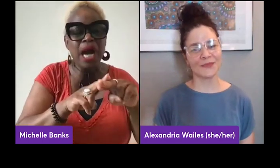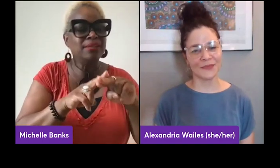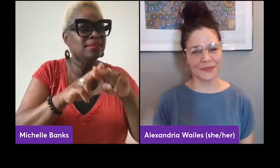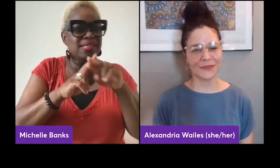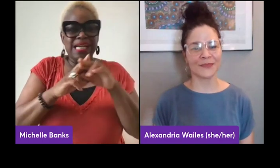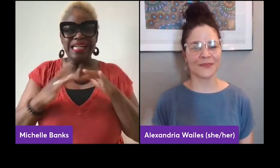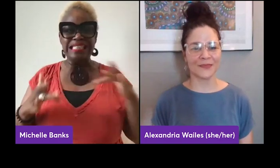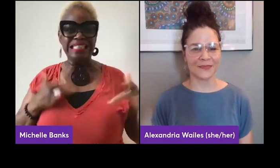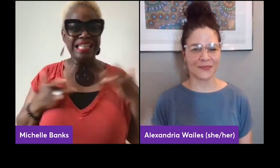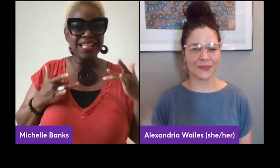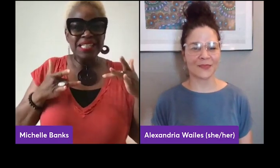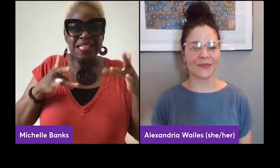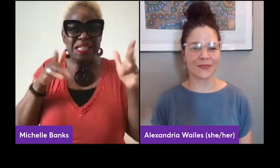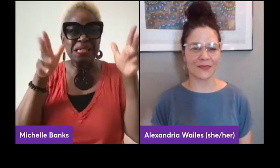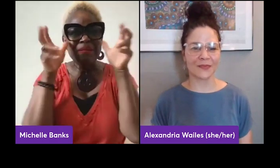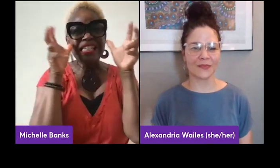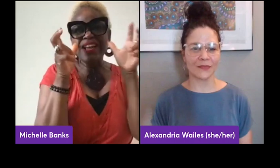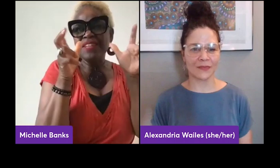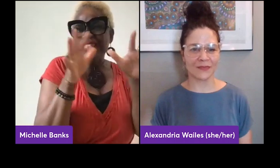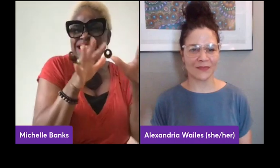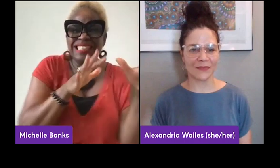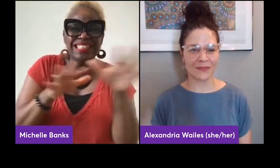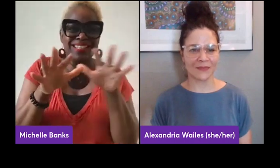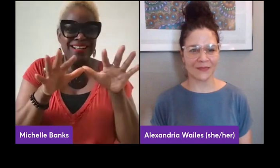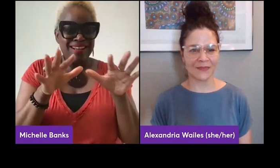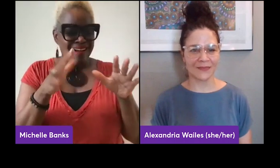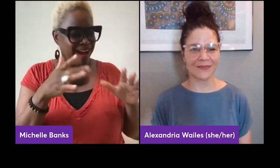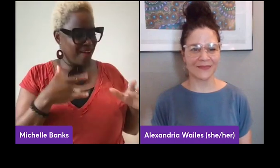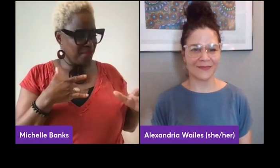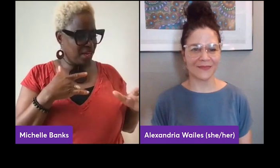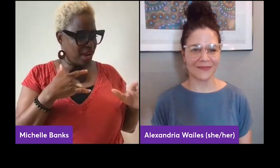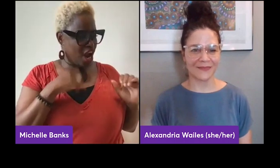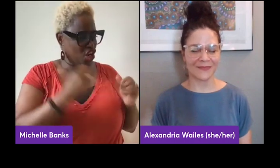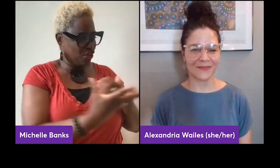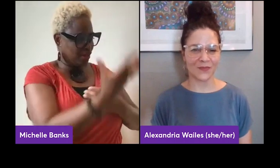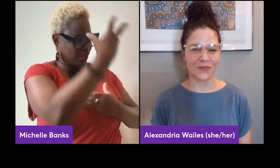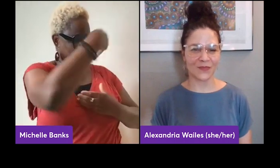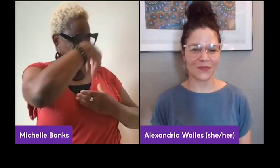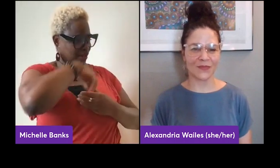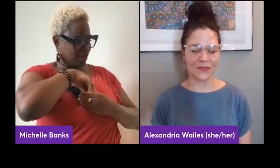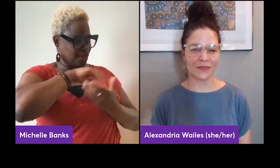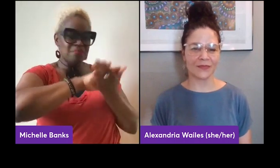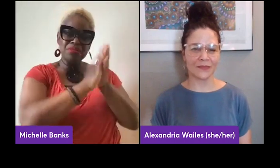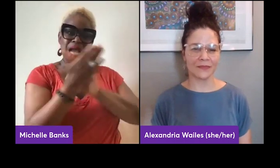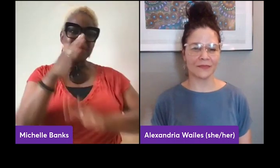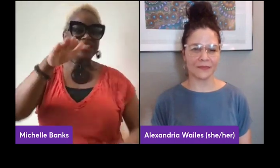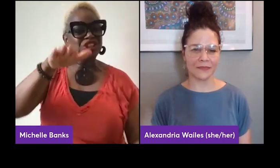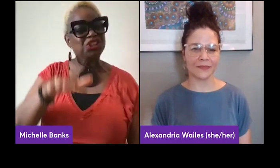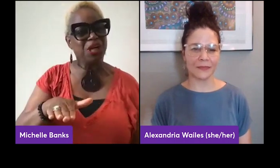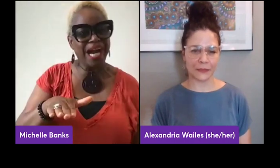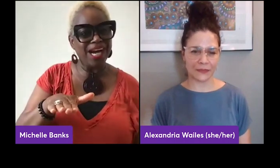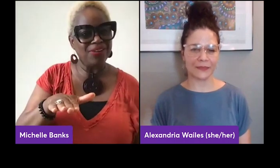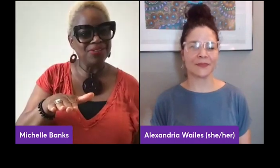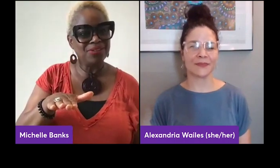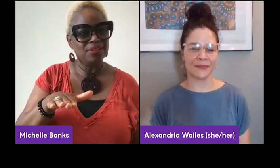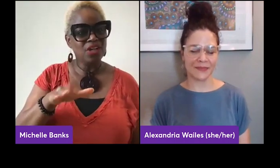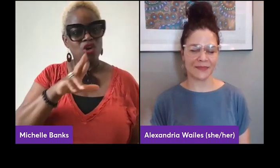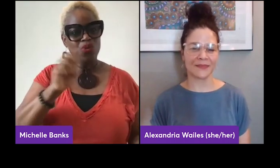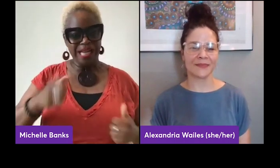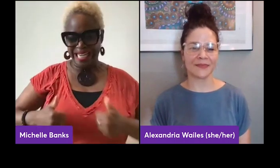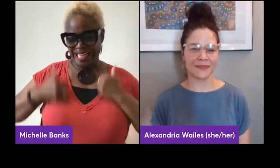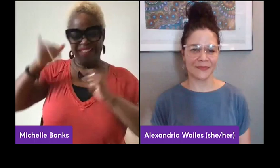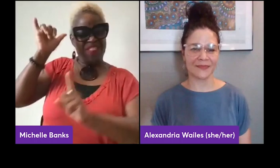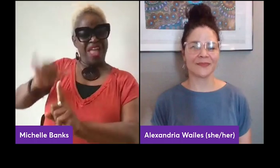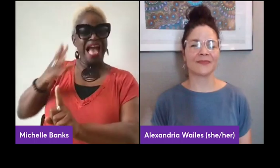It's fun and exciting and mischievous. I felt like I could become a child